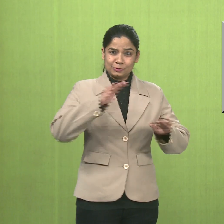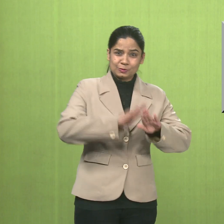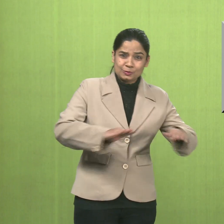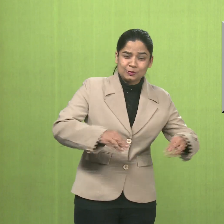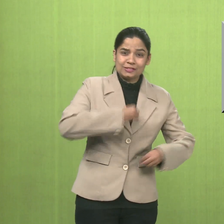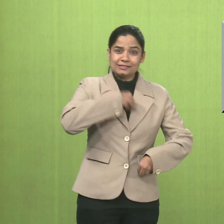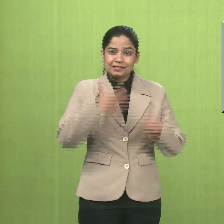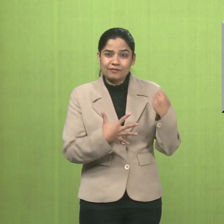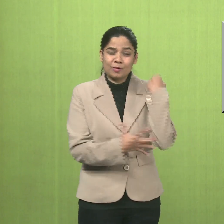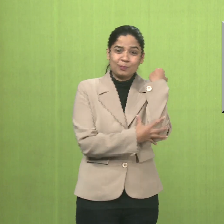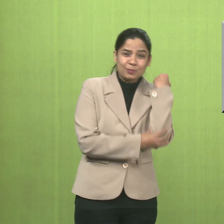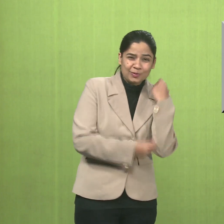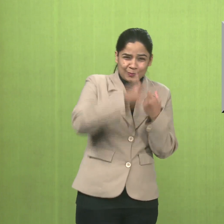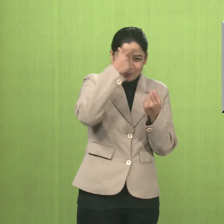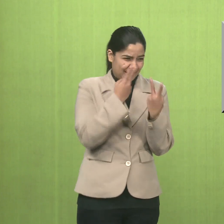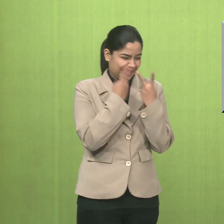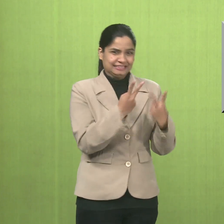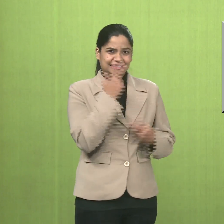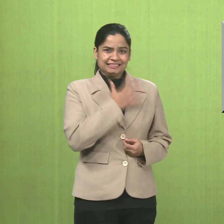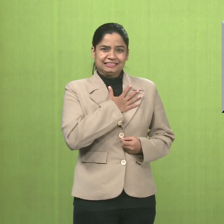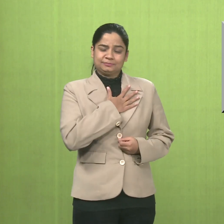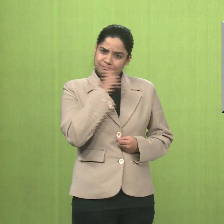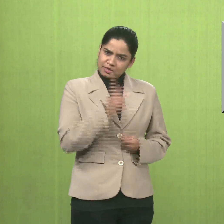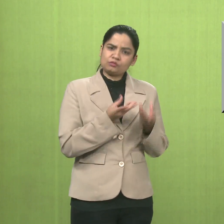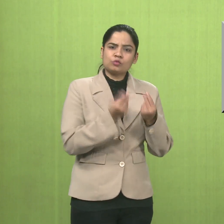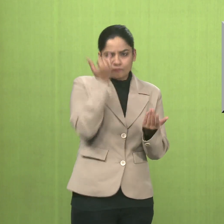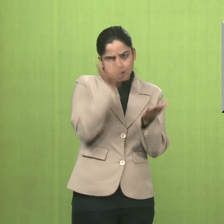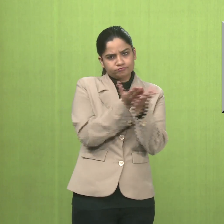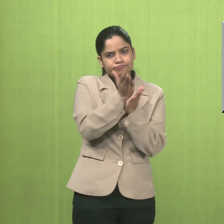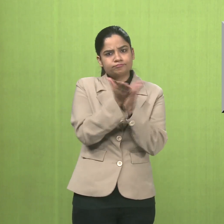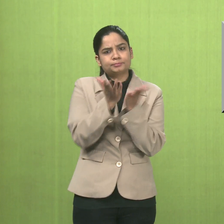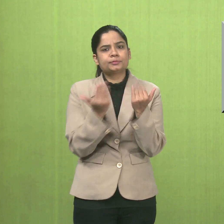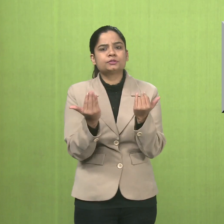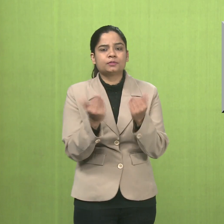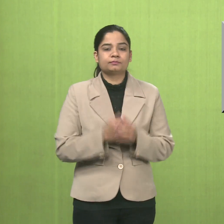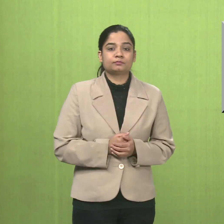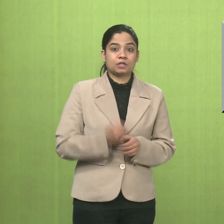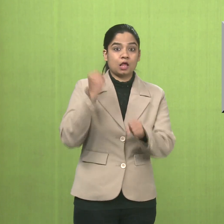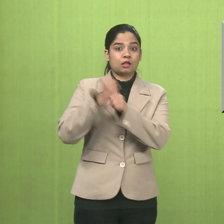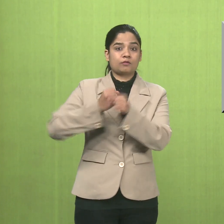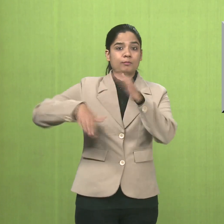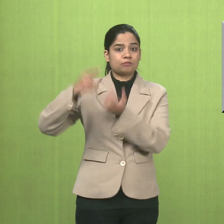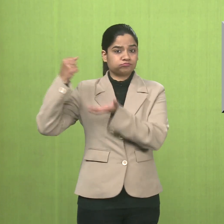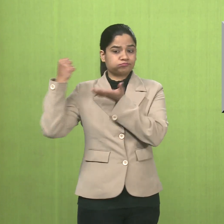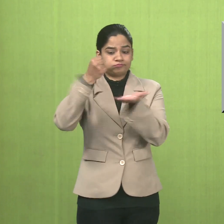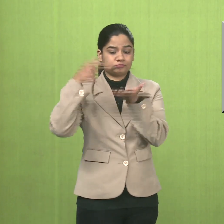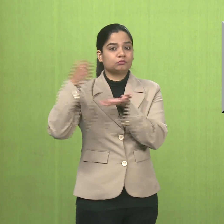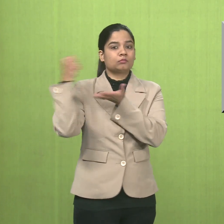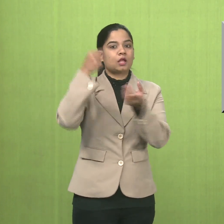All these causes that you heard of, it could be due to poverty, etc. We all feel bad about it. There are certain remedial and